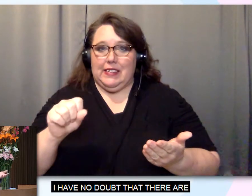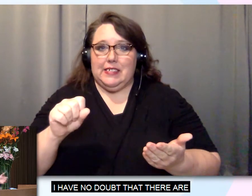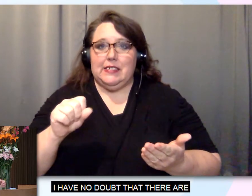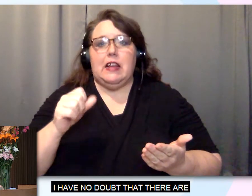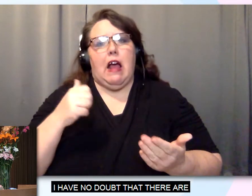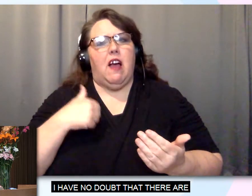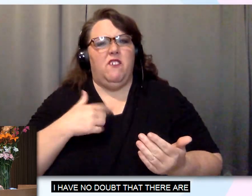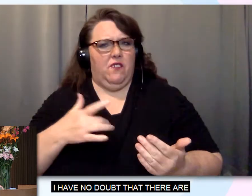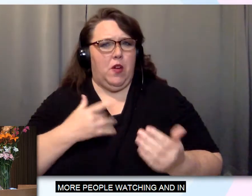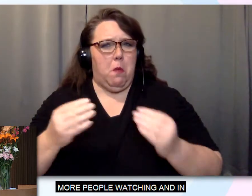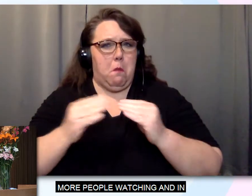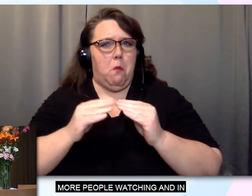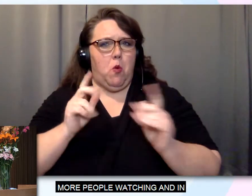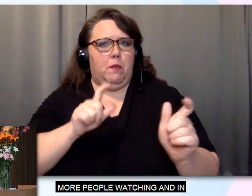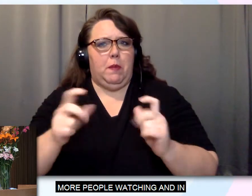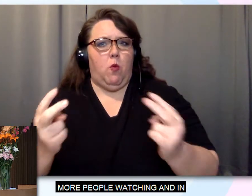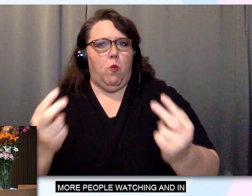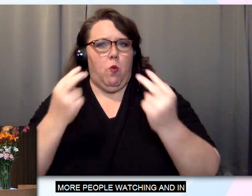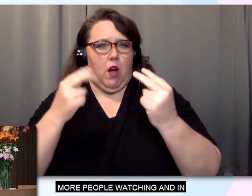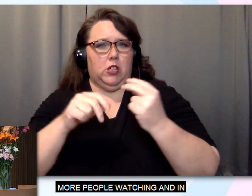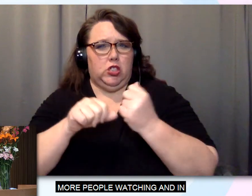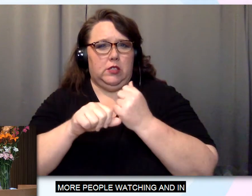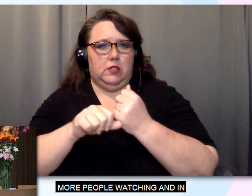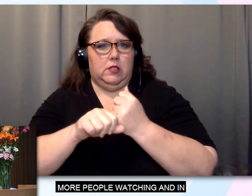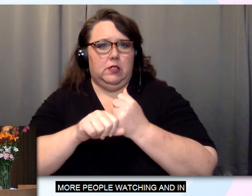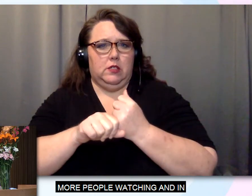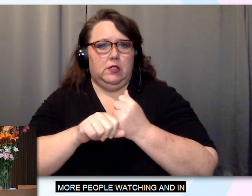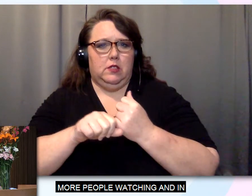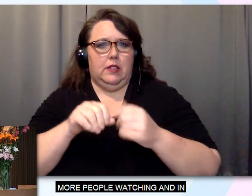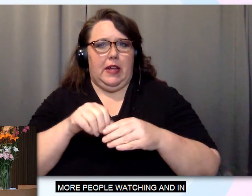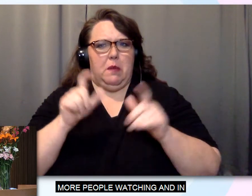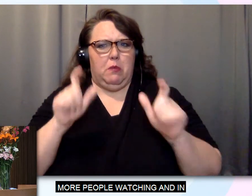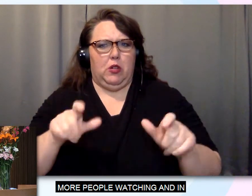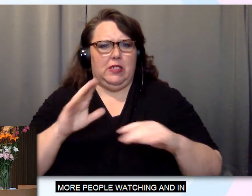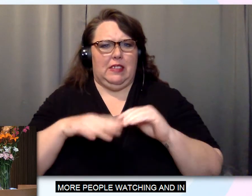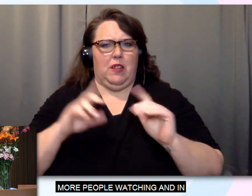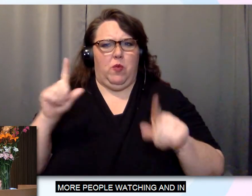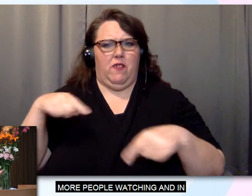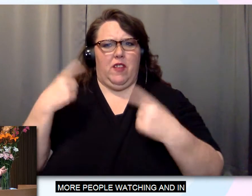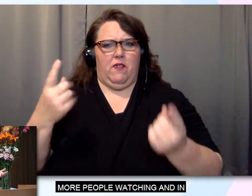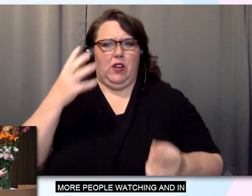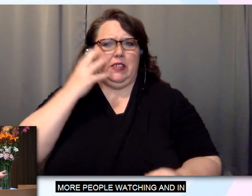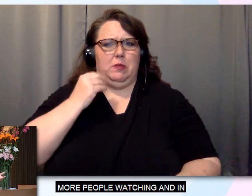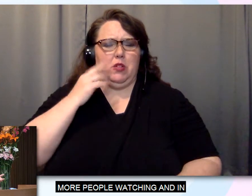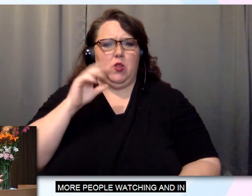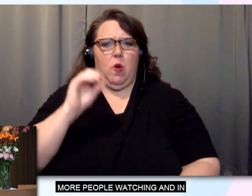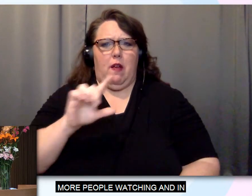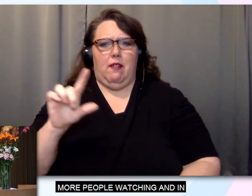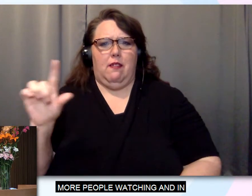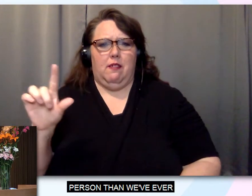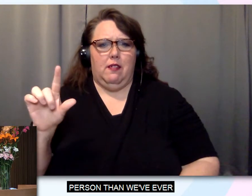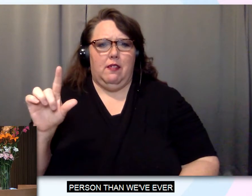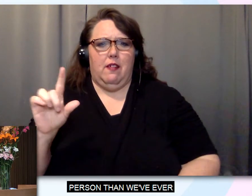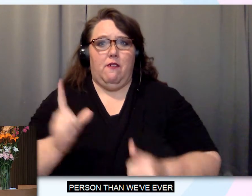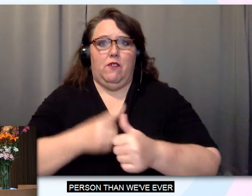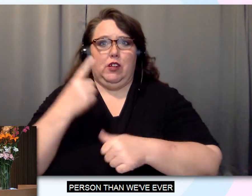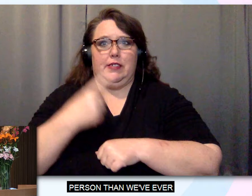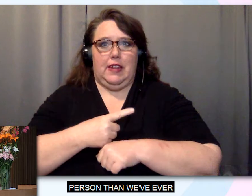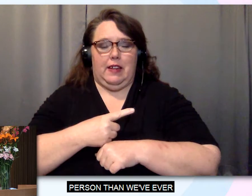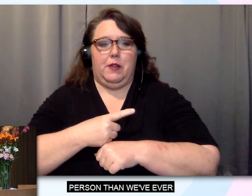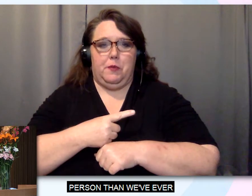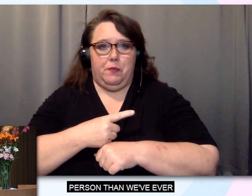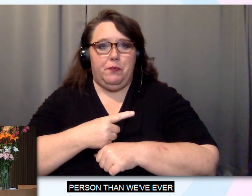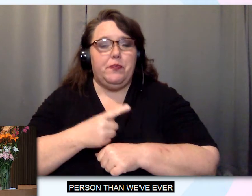I have no doubt that there are more people watching and in person than we've ever had experience in Owen Lenten